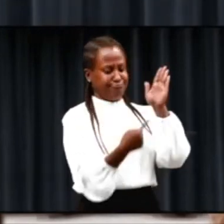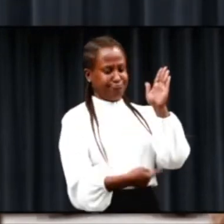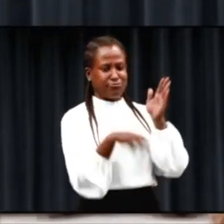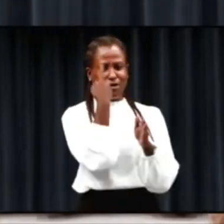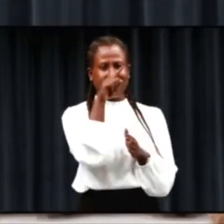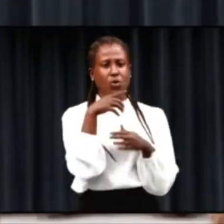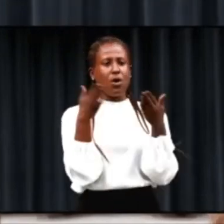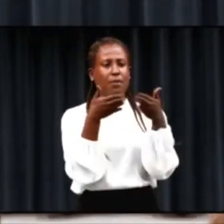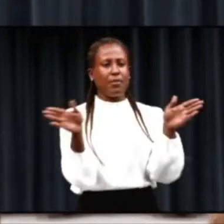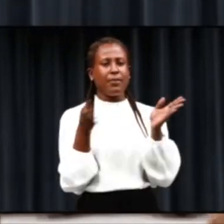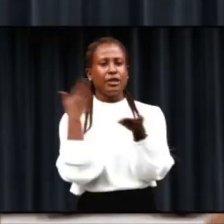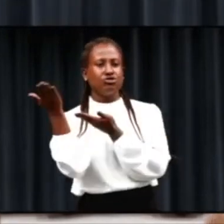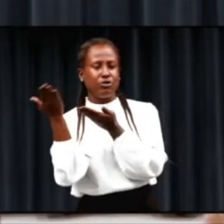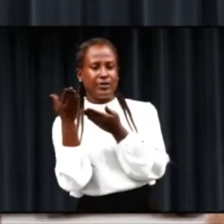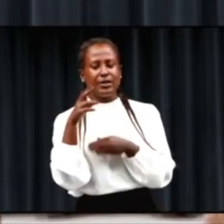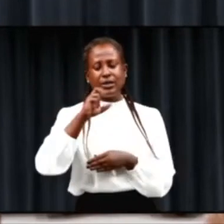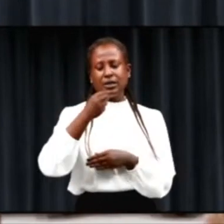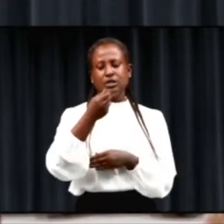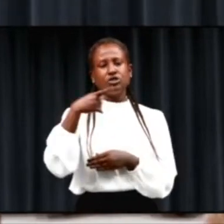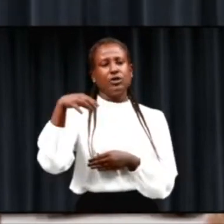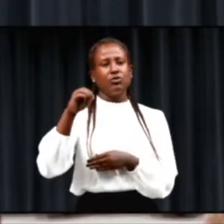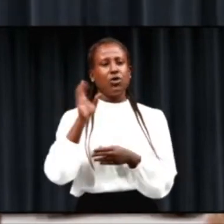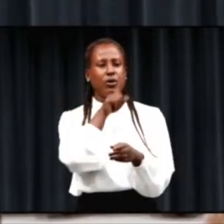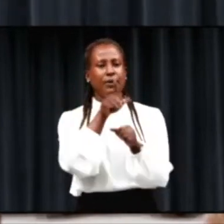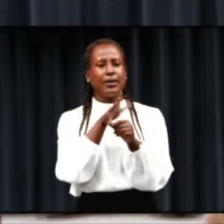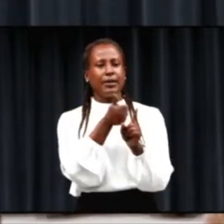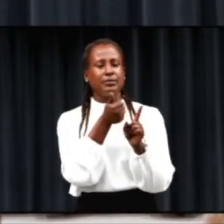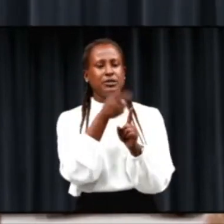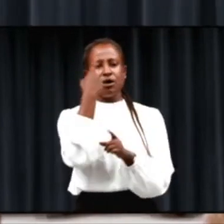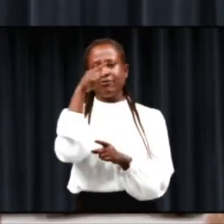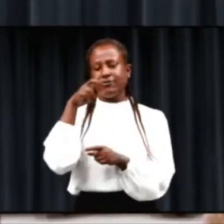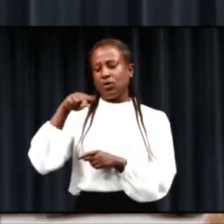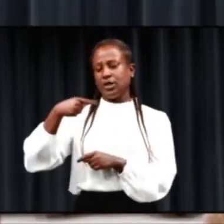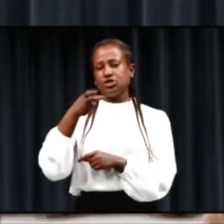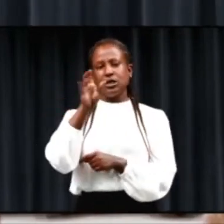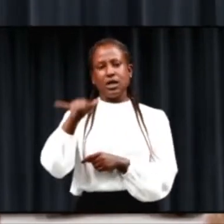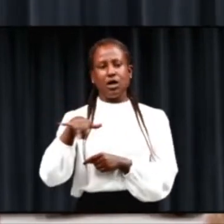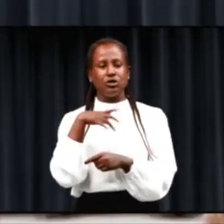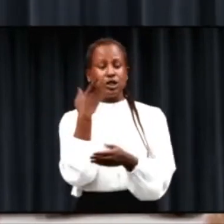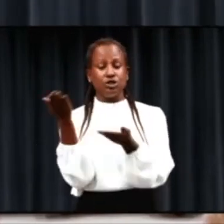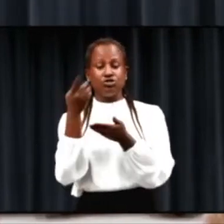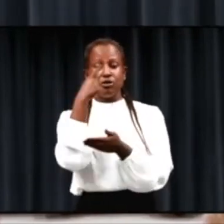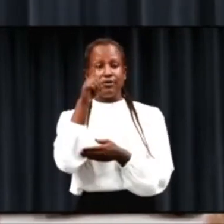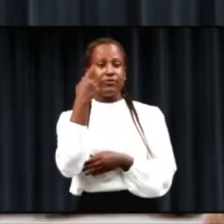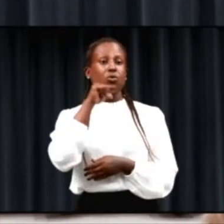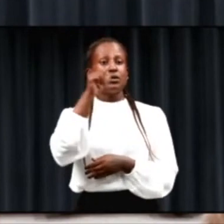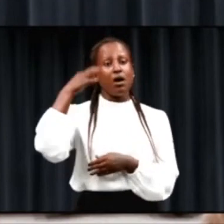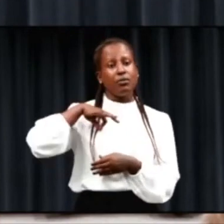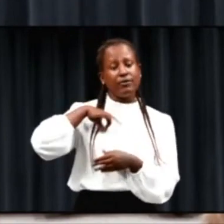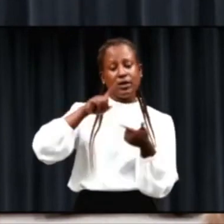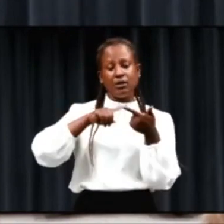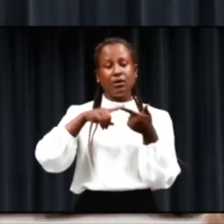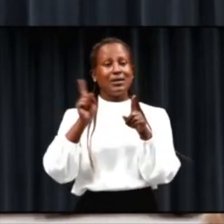committed himself to Prince Georgians through community involvement. He served on a number of nonprofit boards and the boards of community